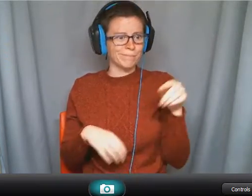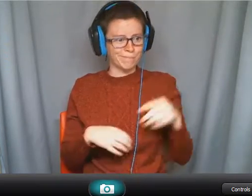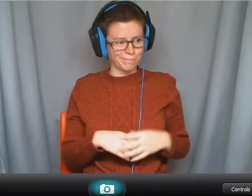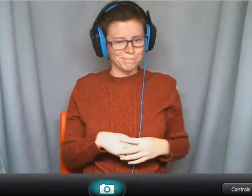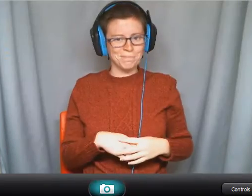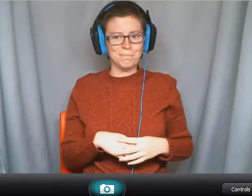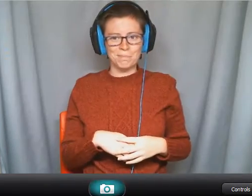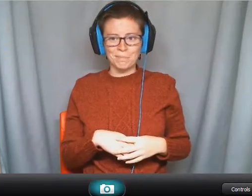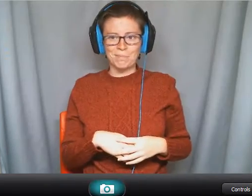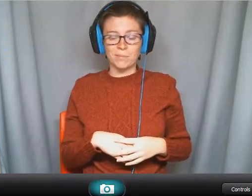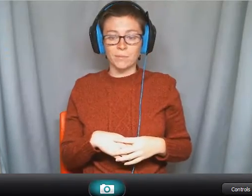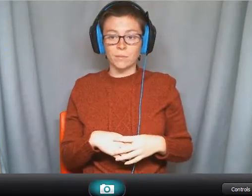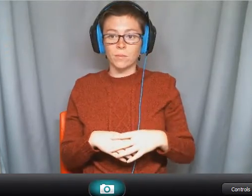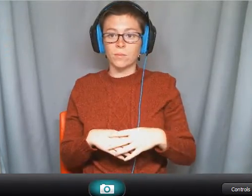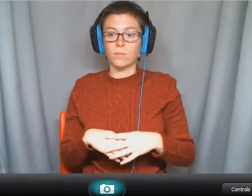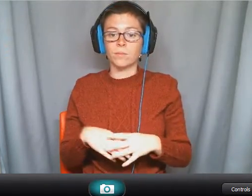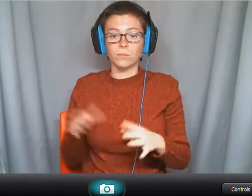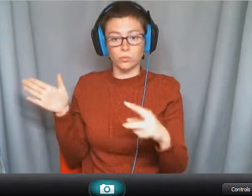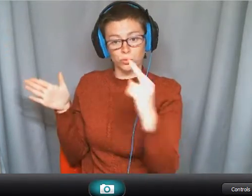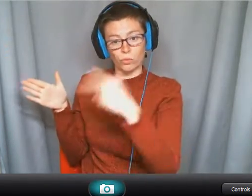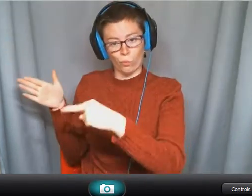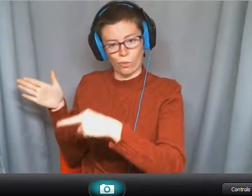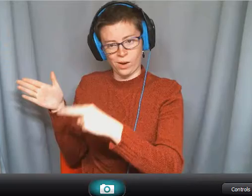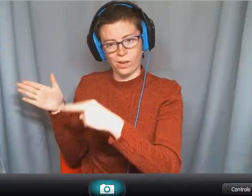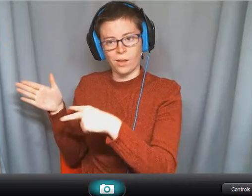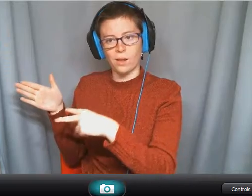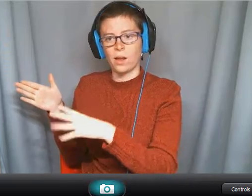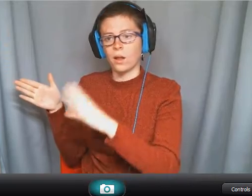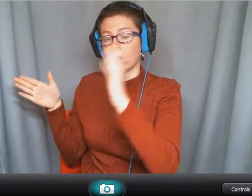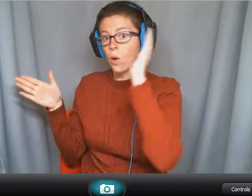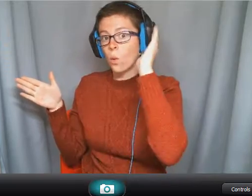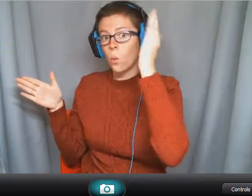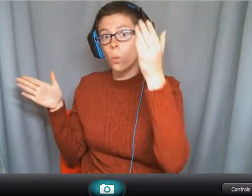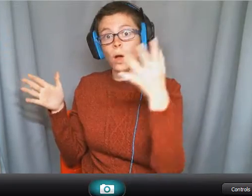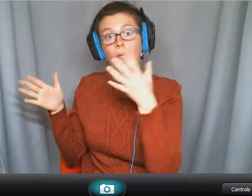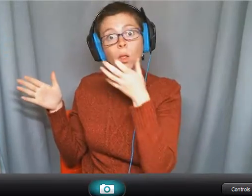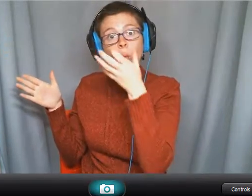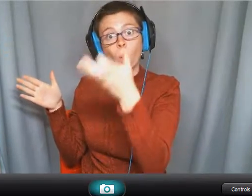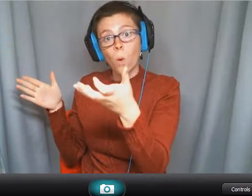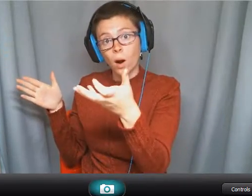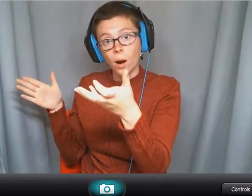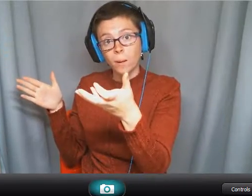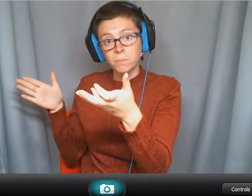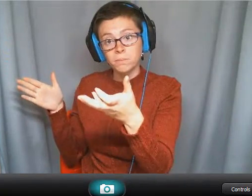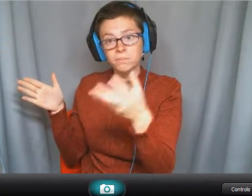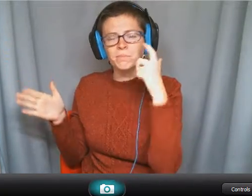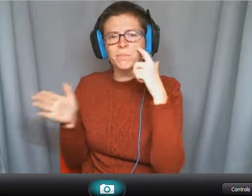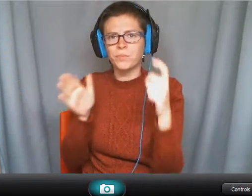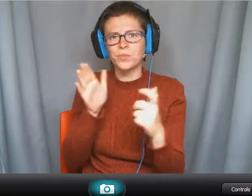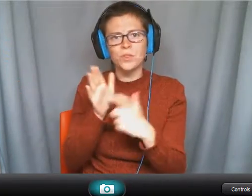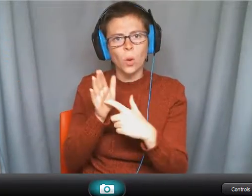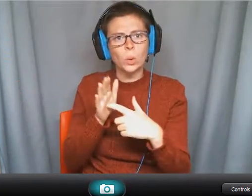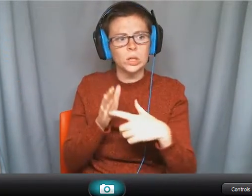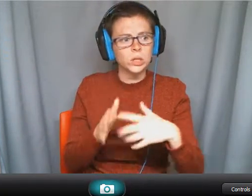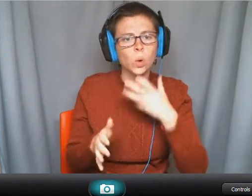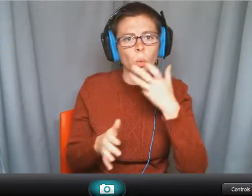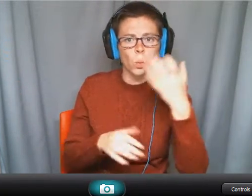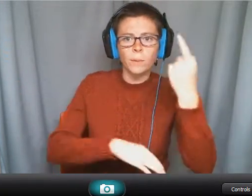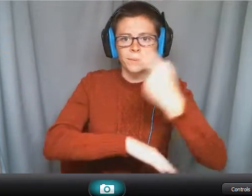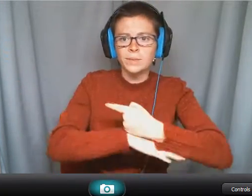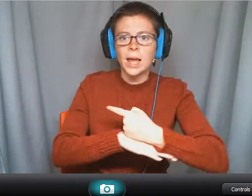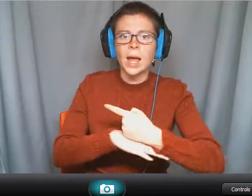Will it be warm? Notice the activities that we do on a warm day. We have